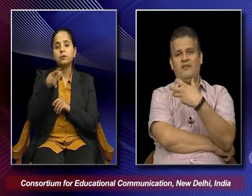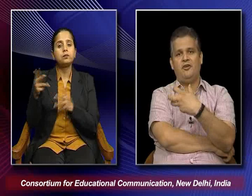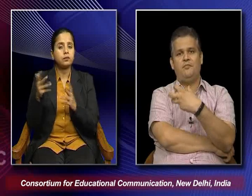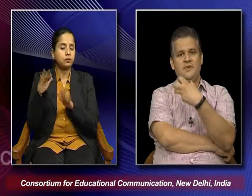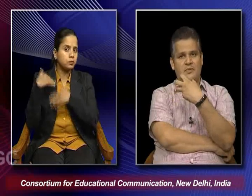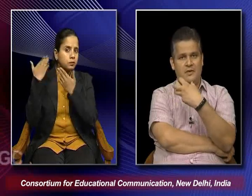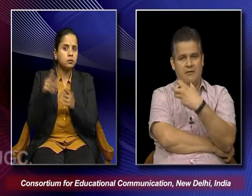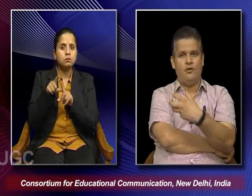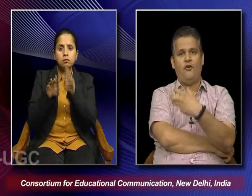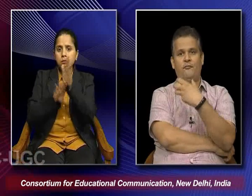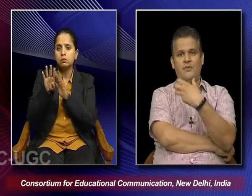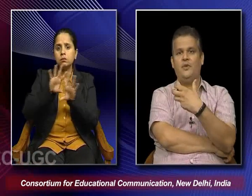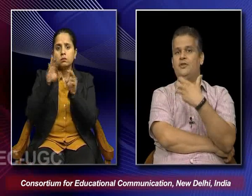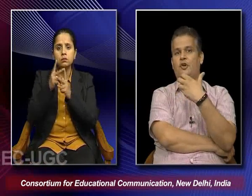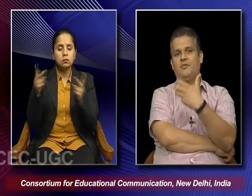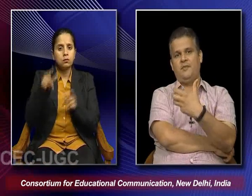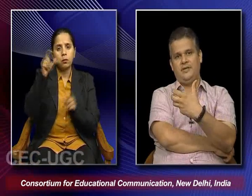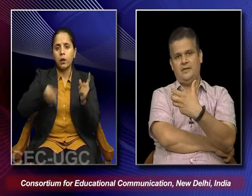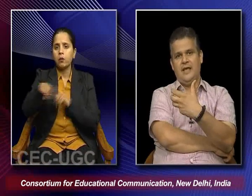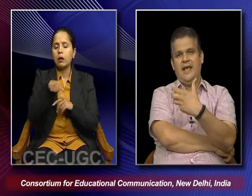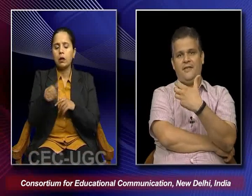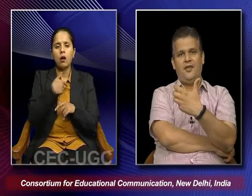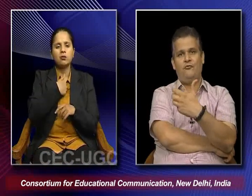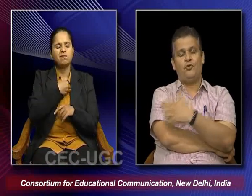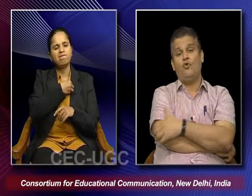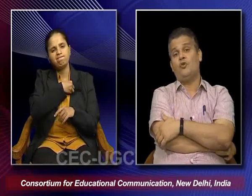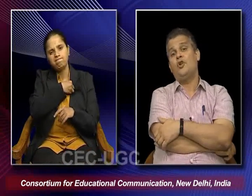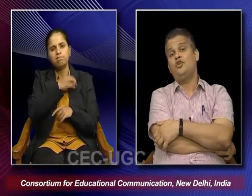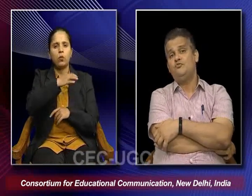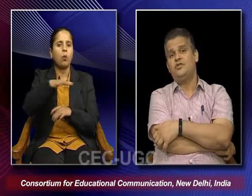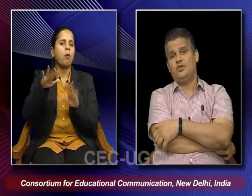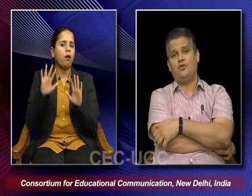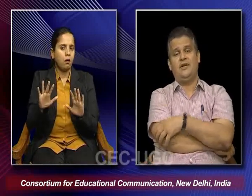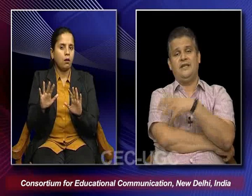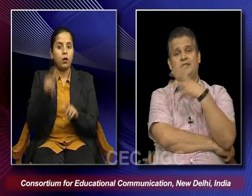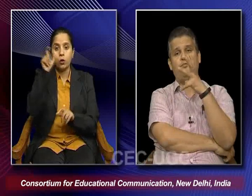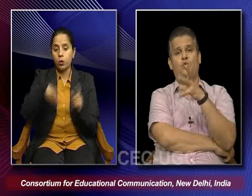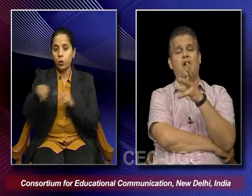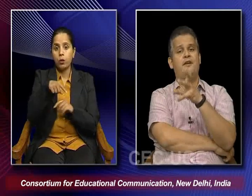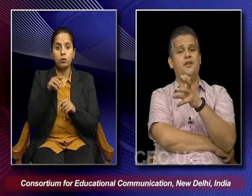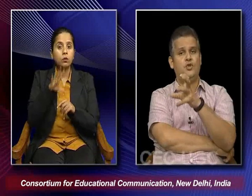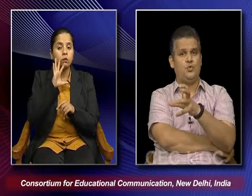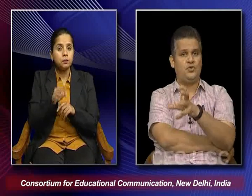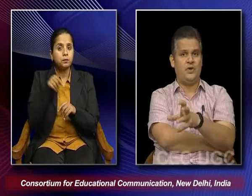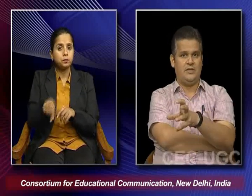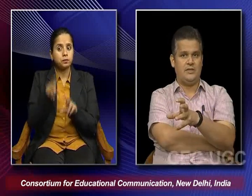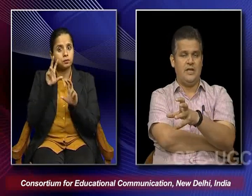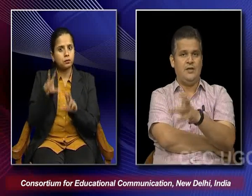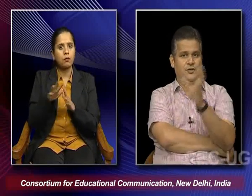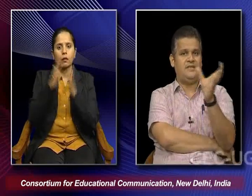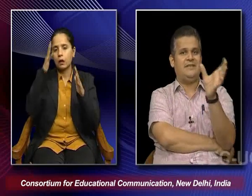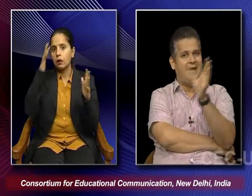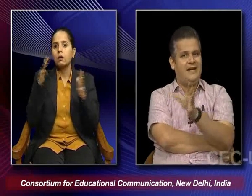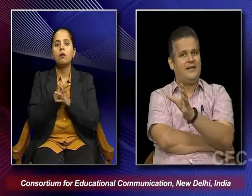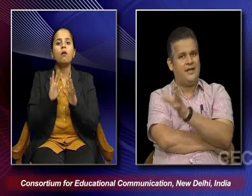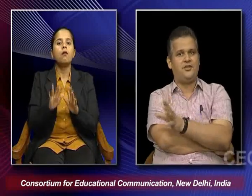overall development level of people is compromised, and therefore overall human security is put under huge stress. So